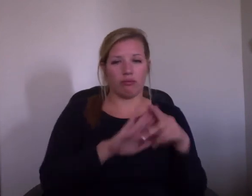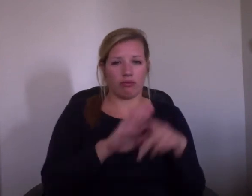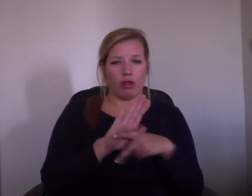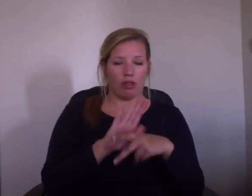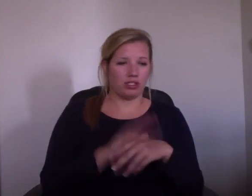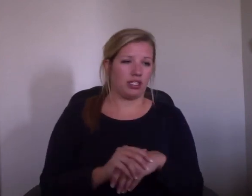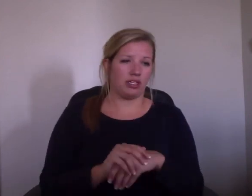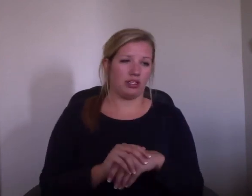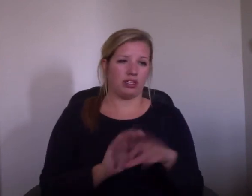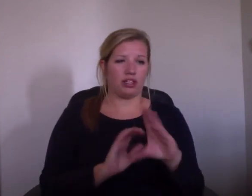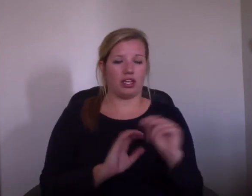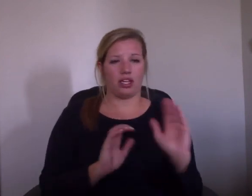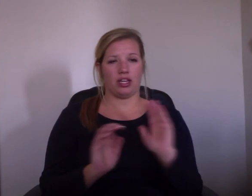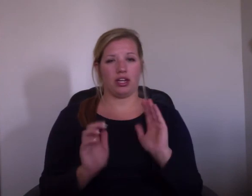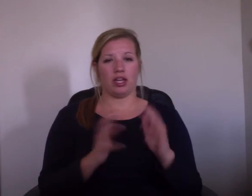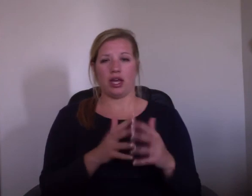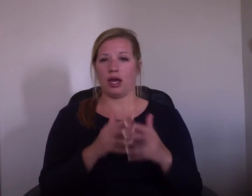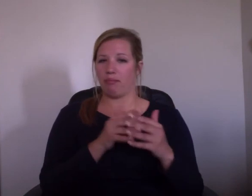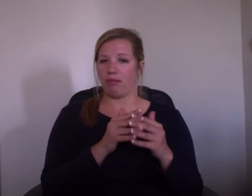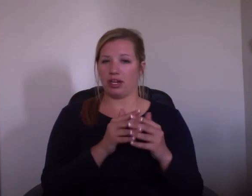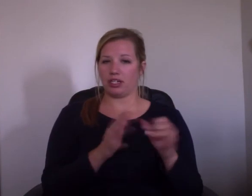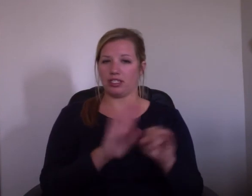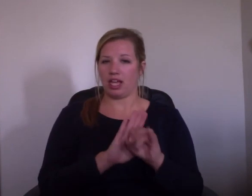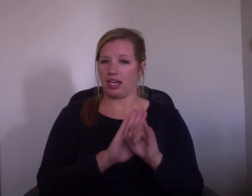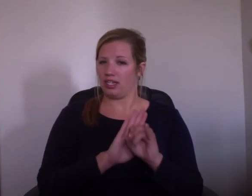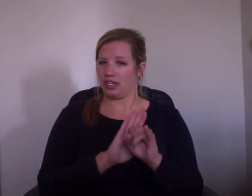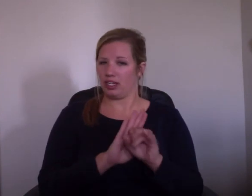identity. Even with Pearl Harbor, that was